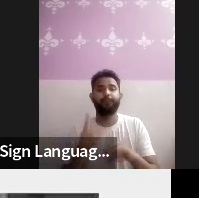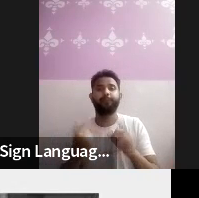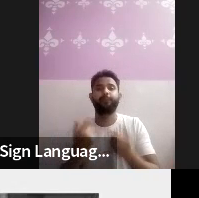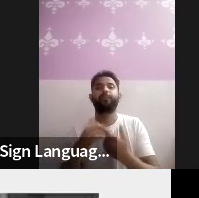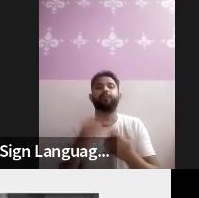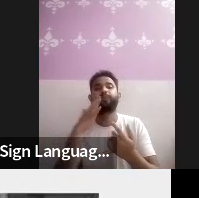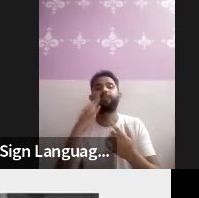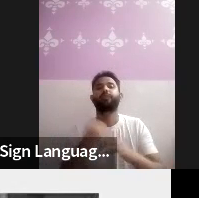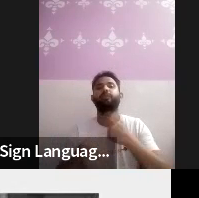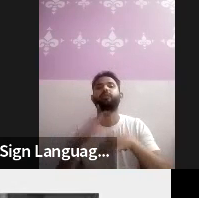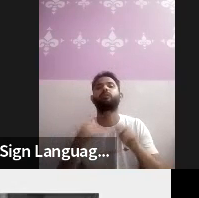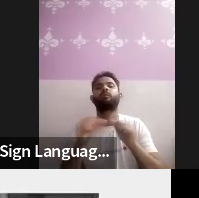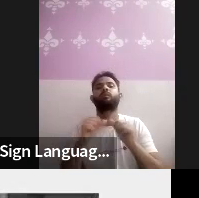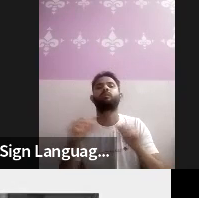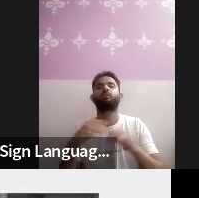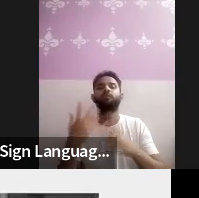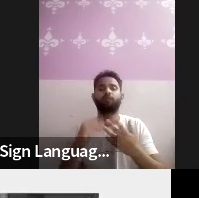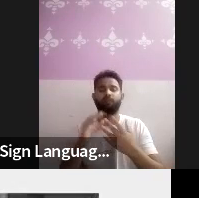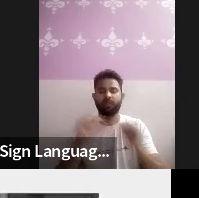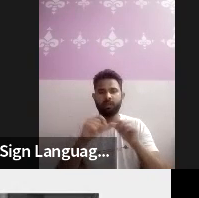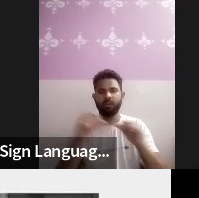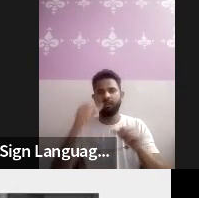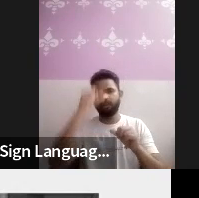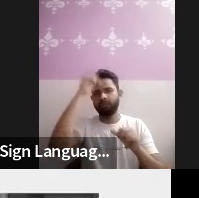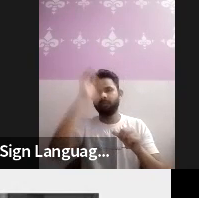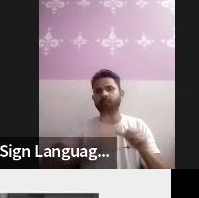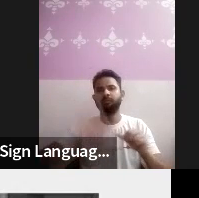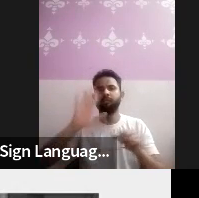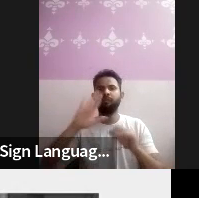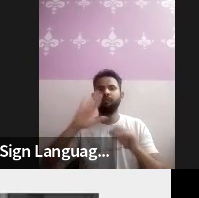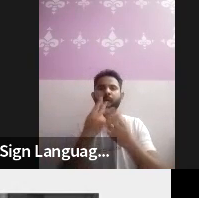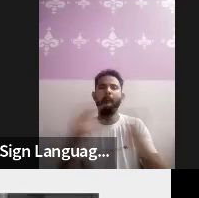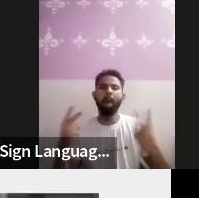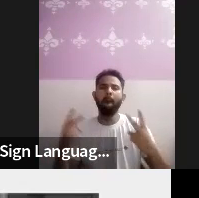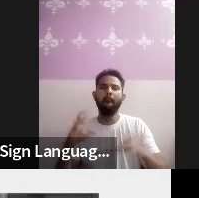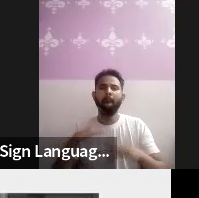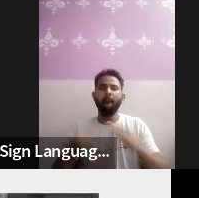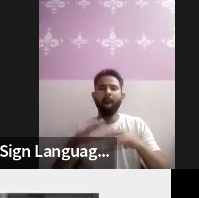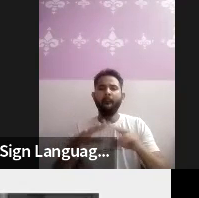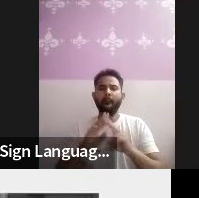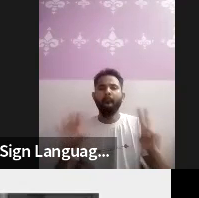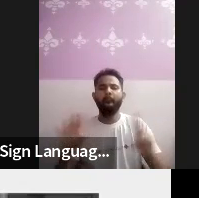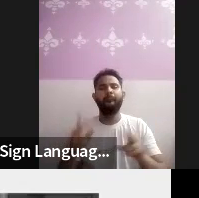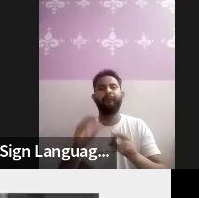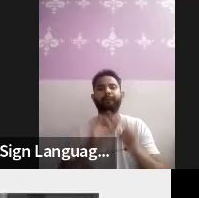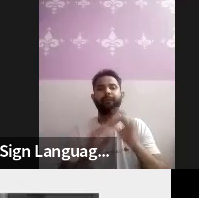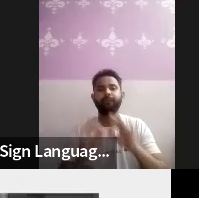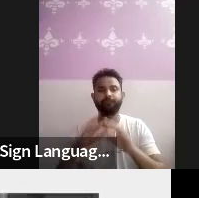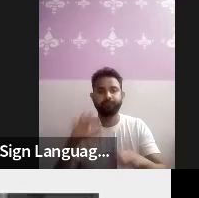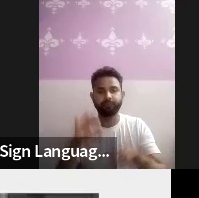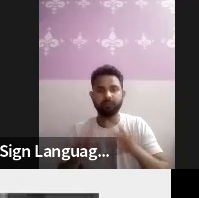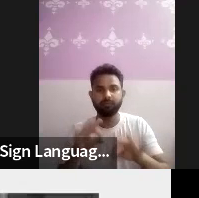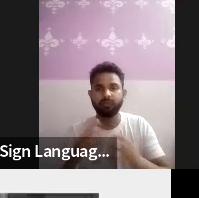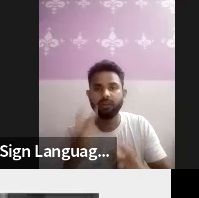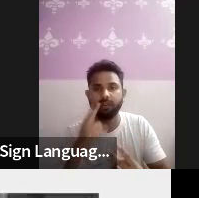that fake tactile tiles are being used at great expense and waste of